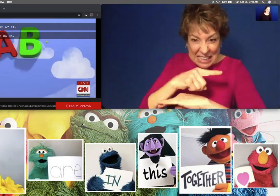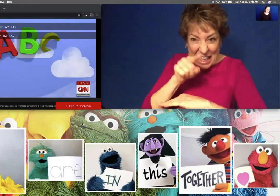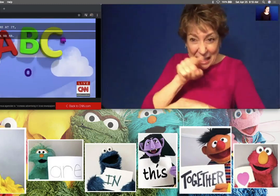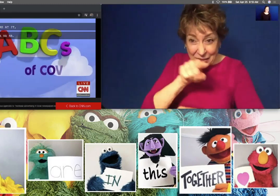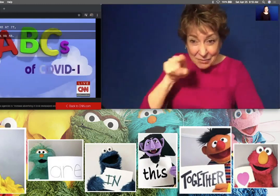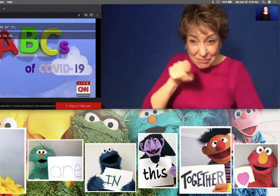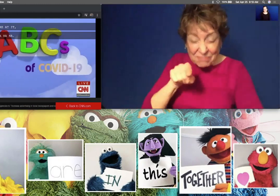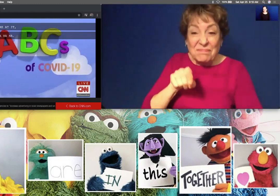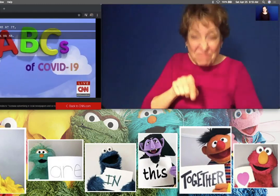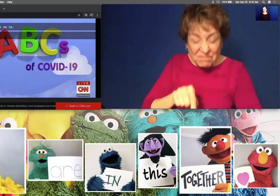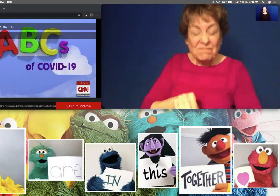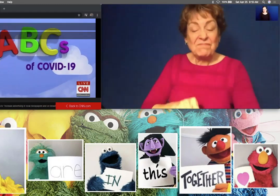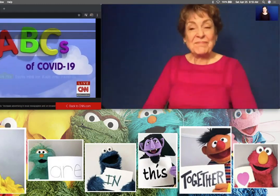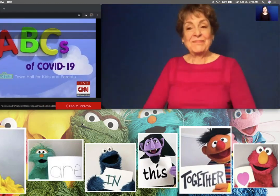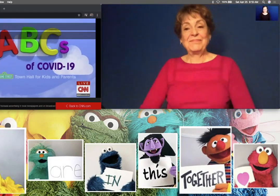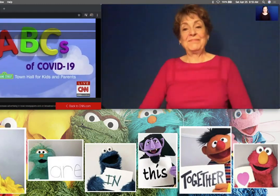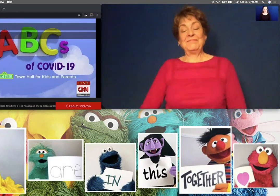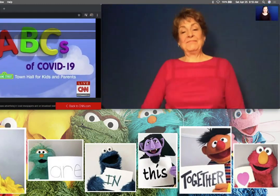day.